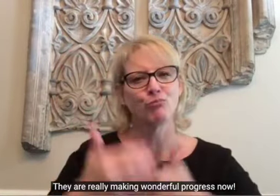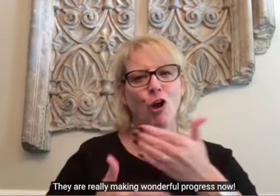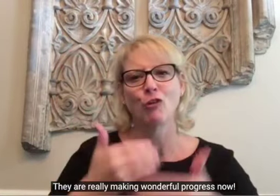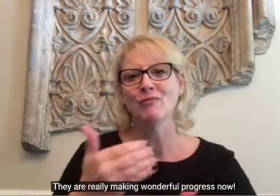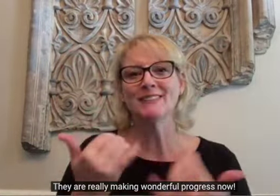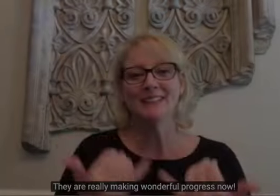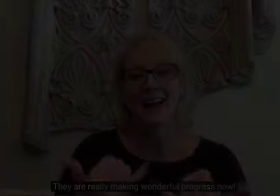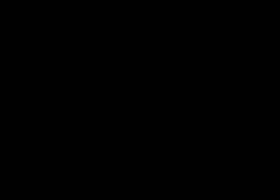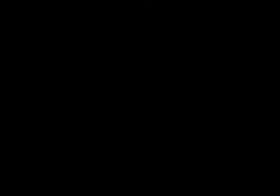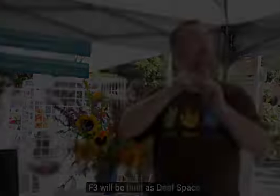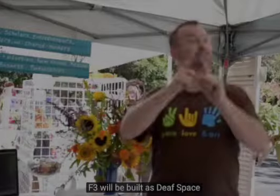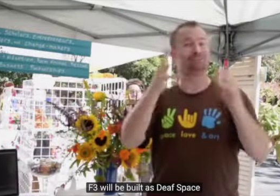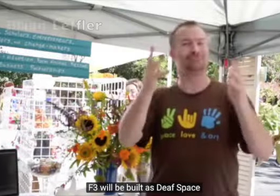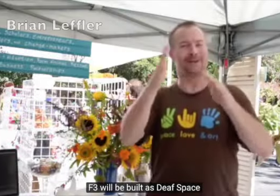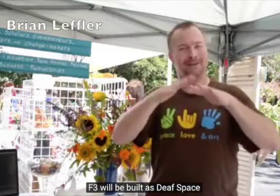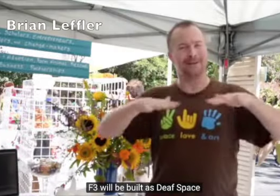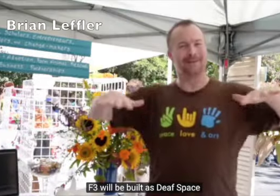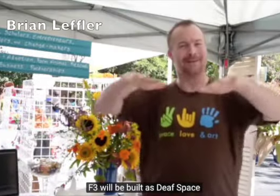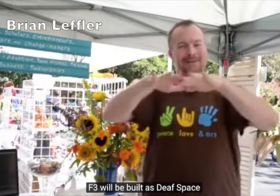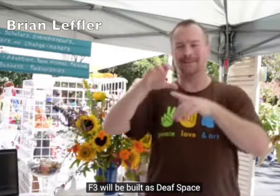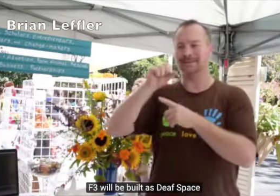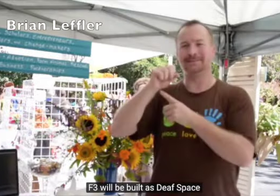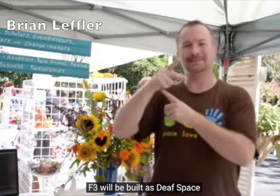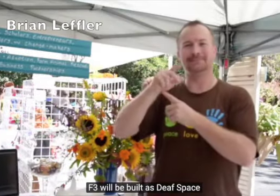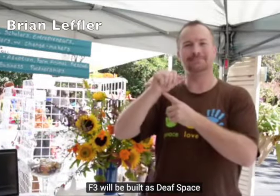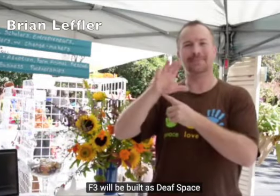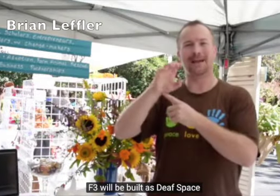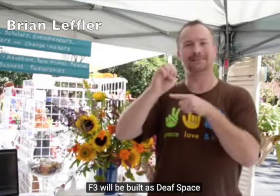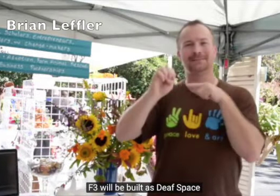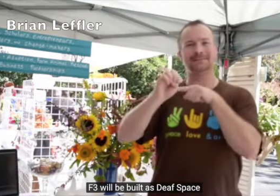wonderful progress now. F3 will be built as deaf space.